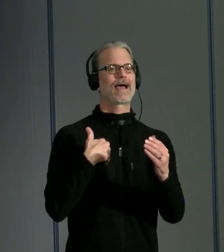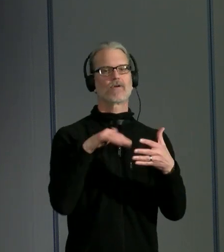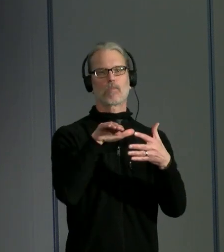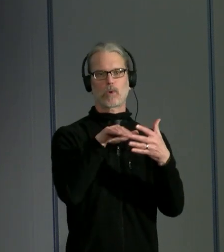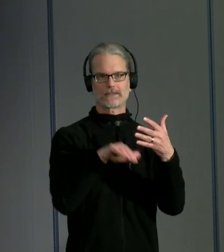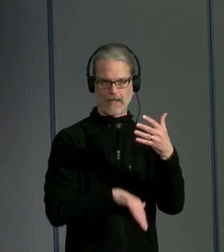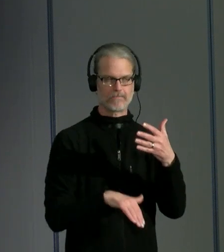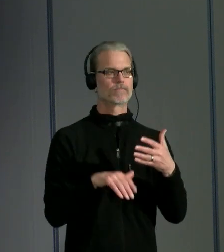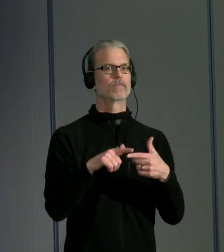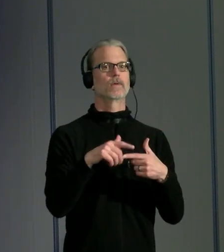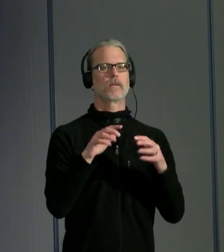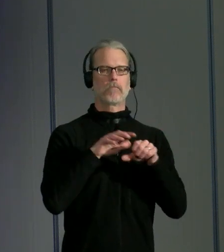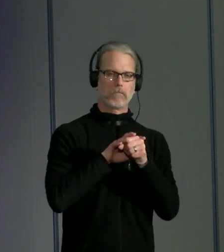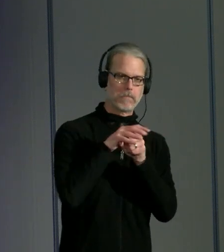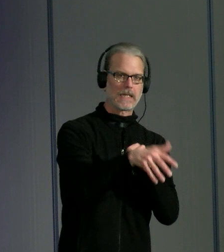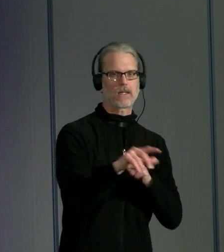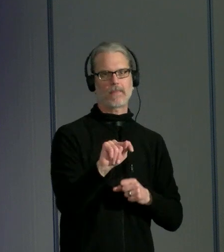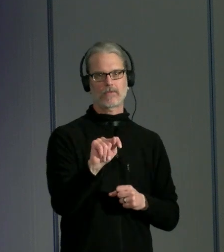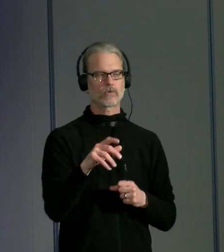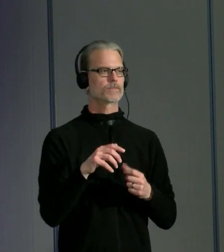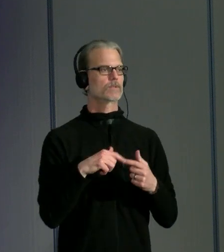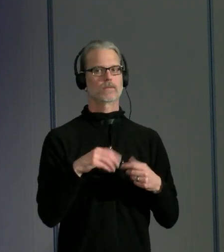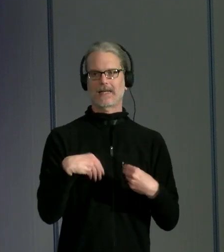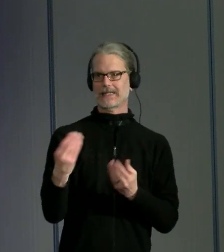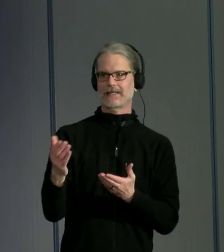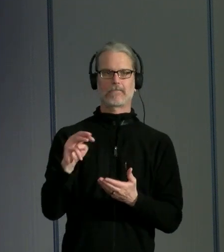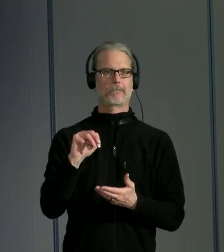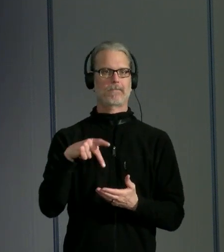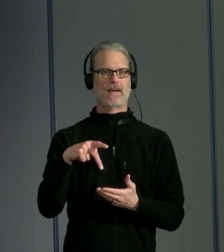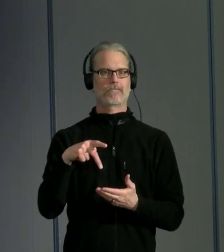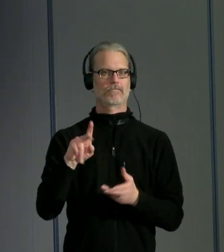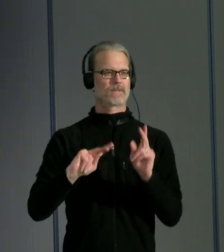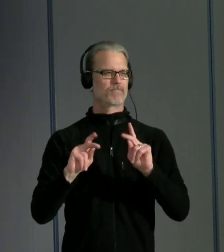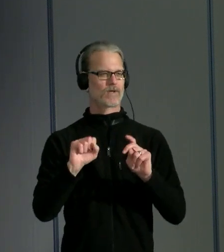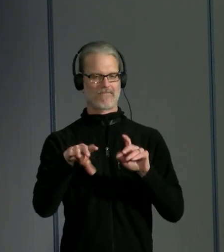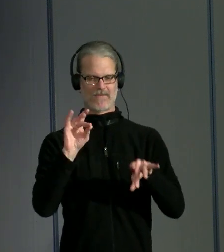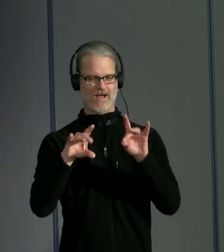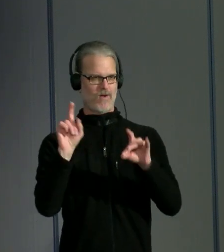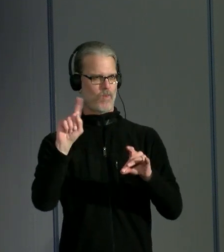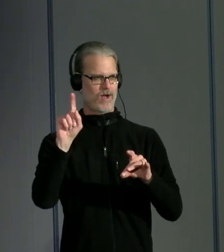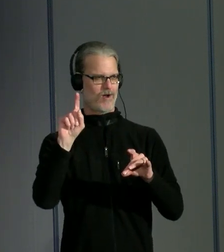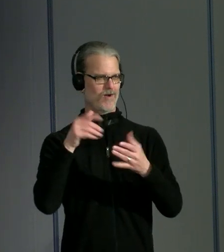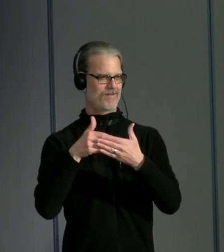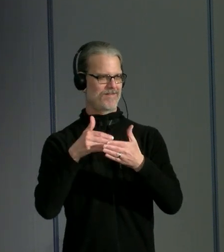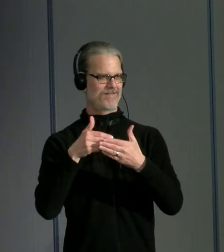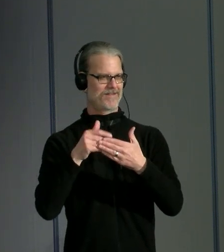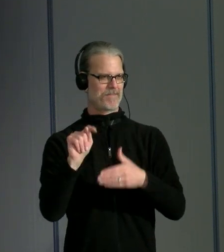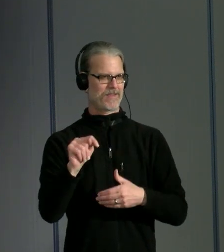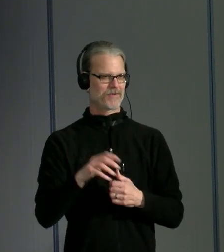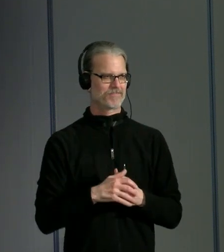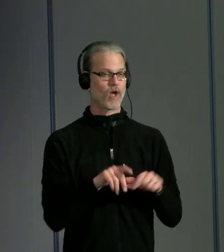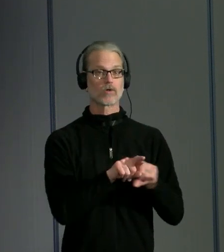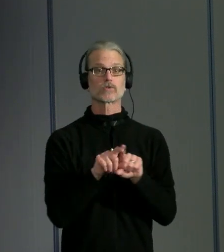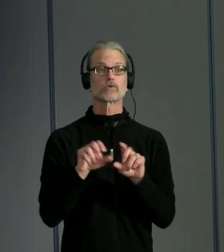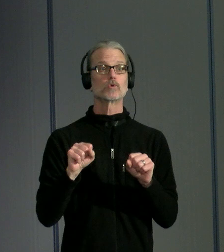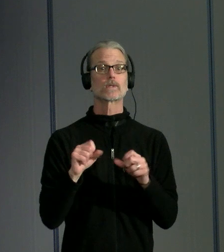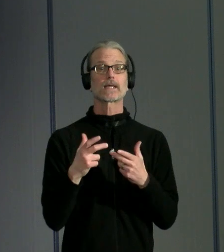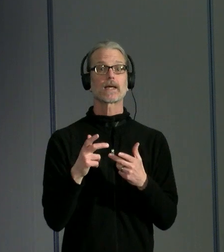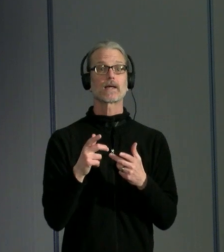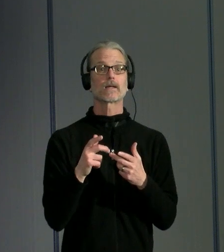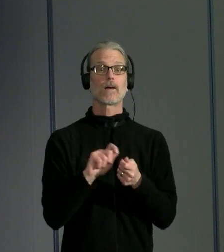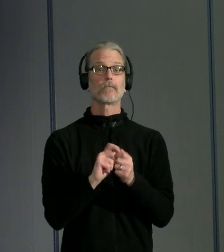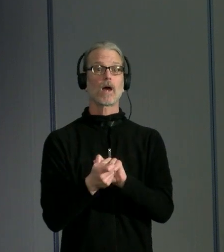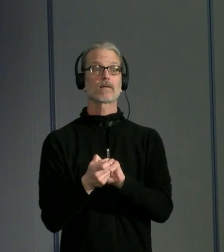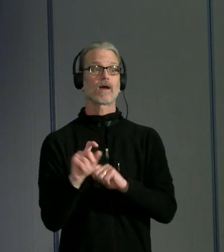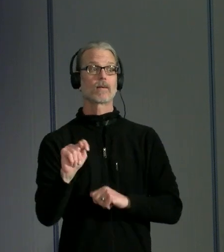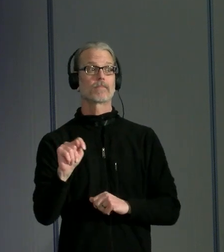and also give people maps so that they can find those easily. You can also temporarily modify restrooms based on